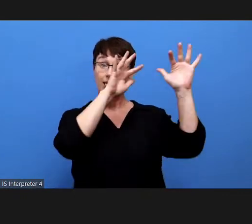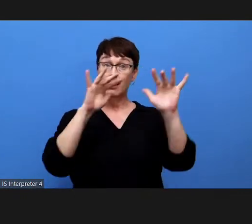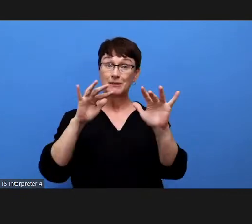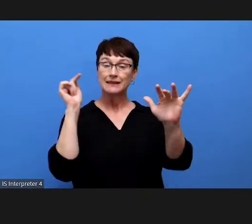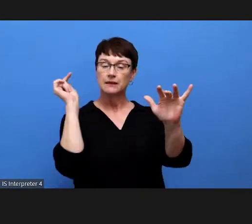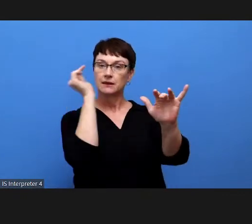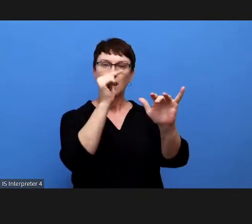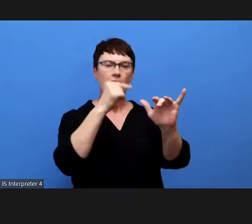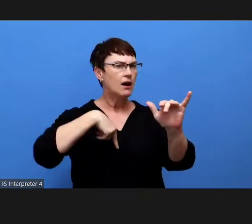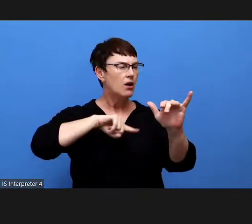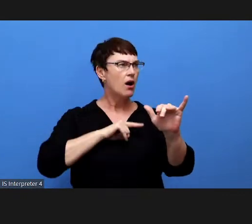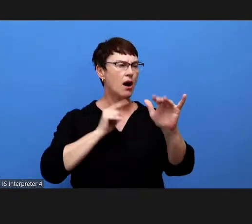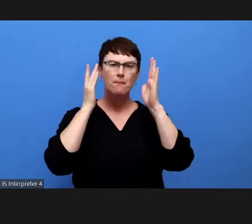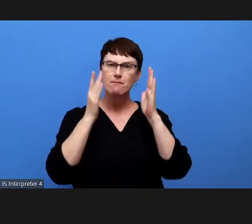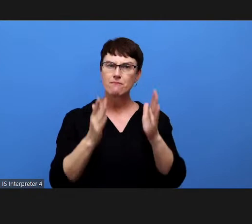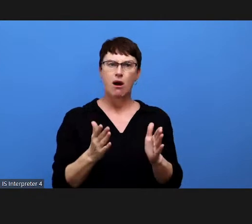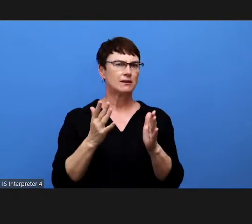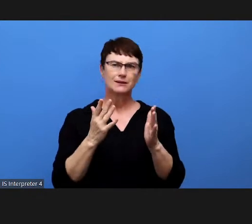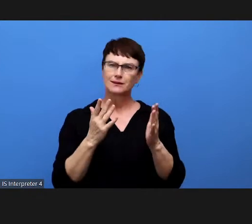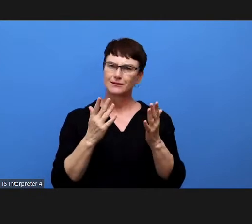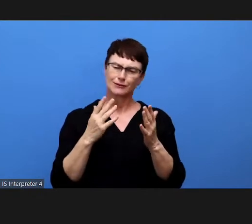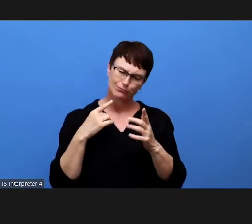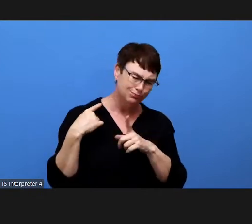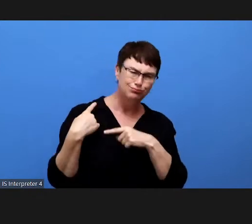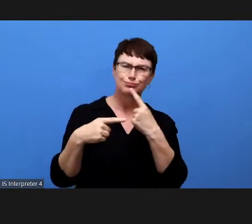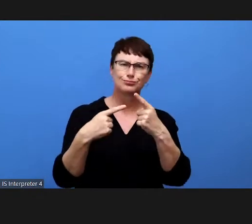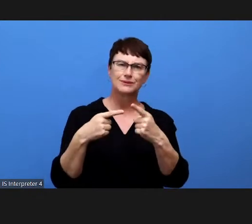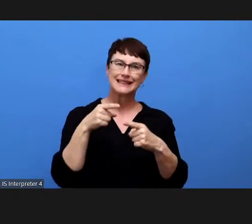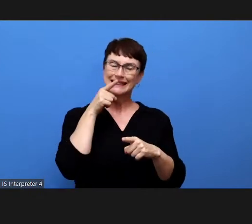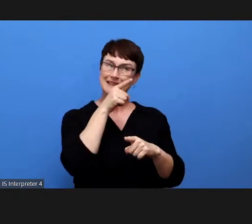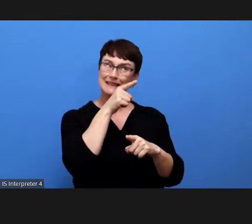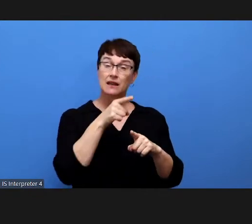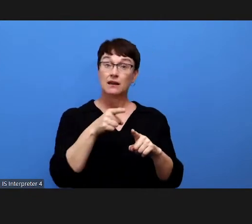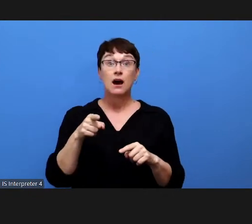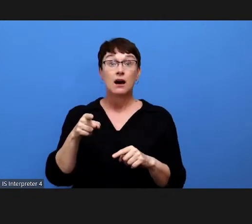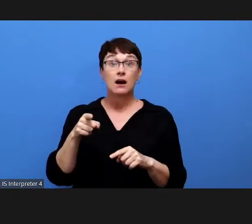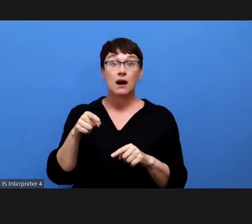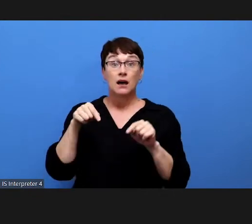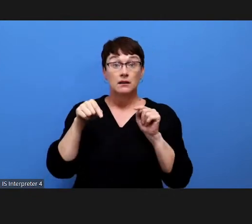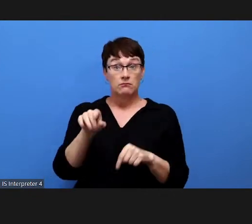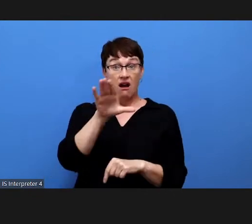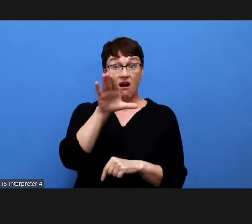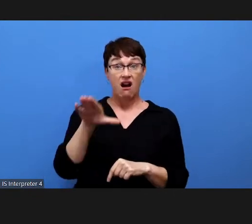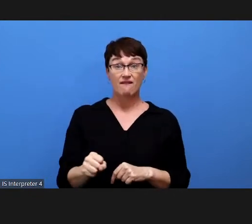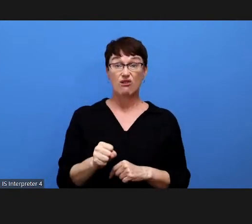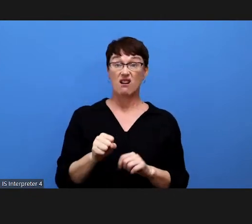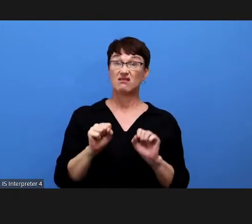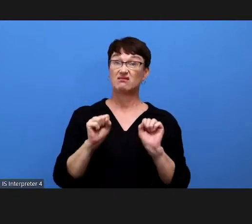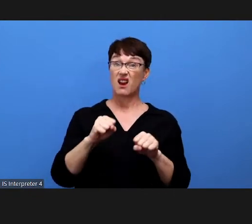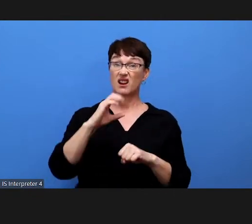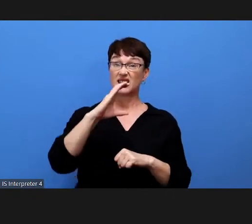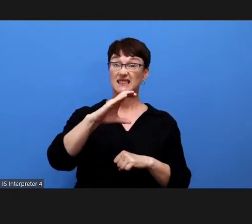Africa. You know, Africa has huge potential for carbon sinks, carbon storage,